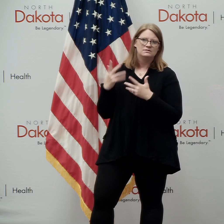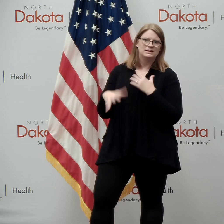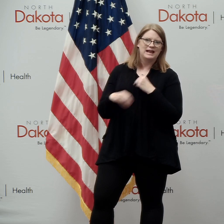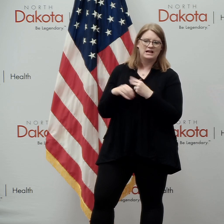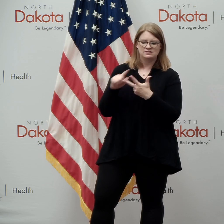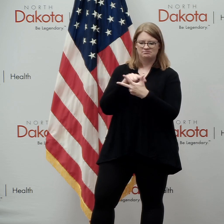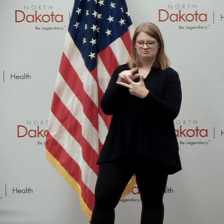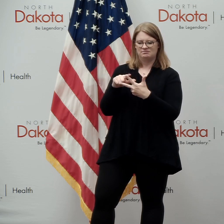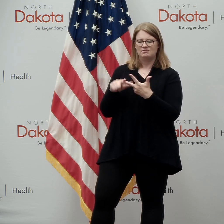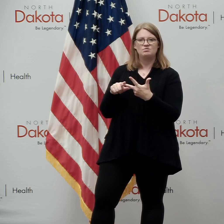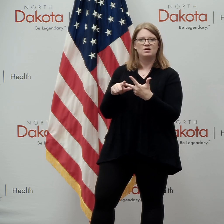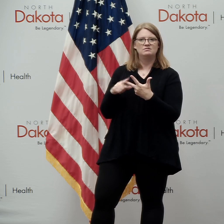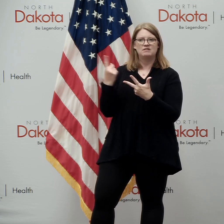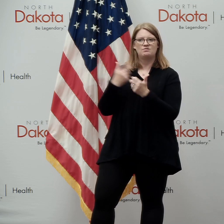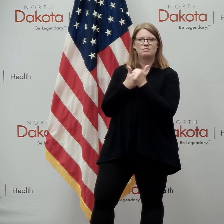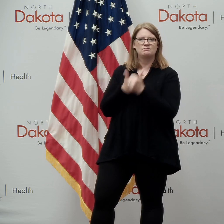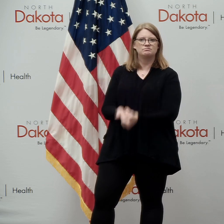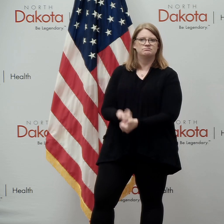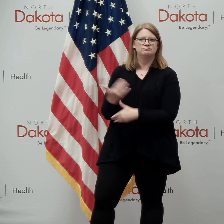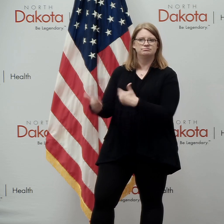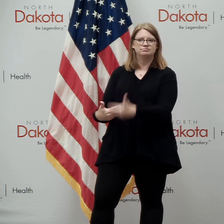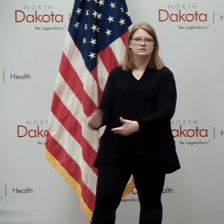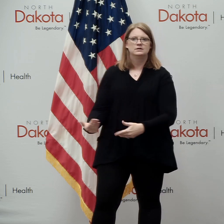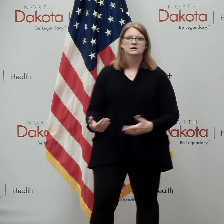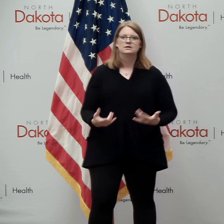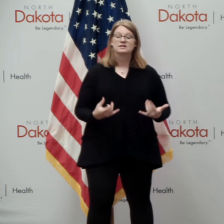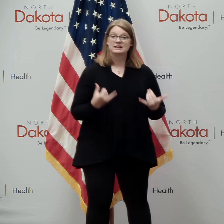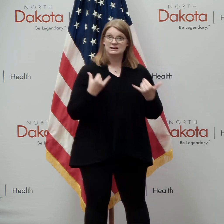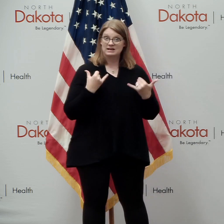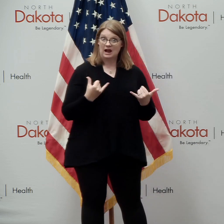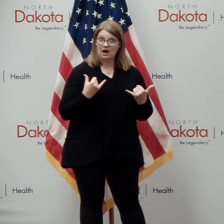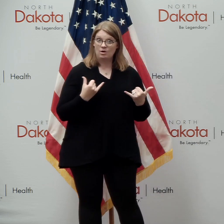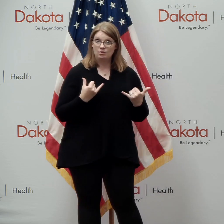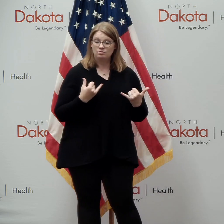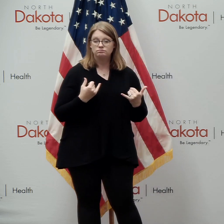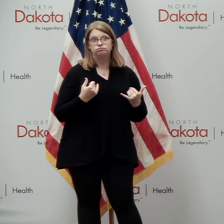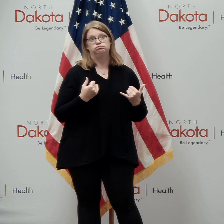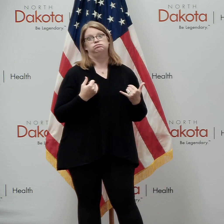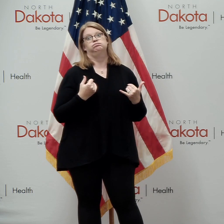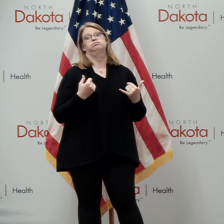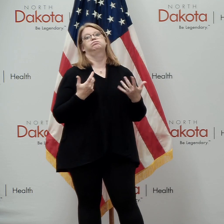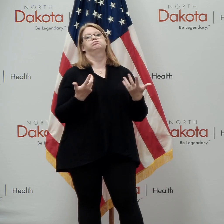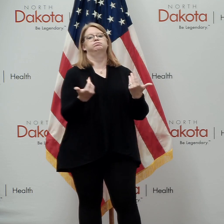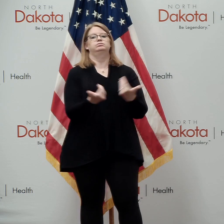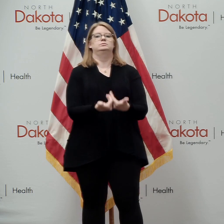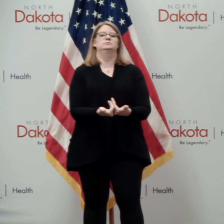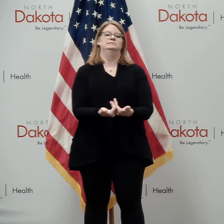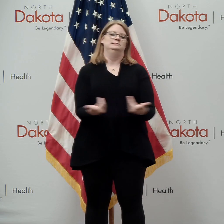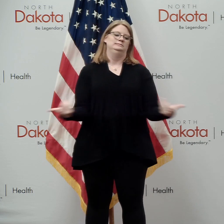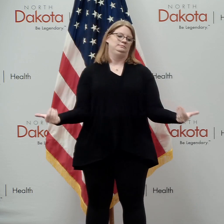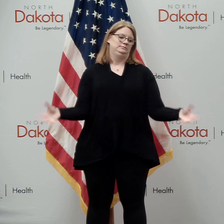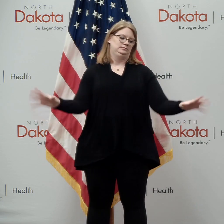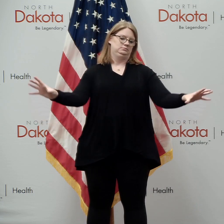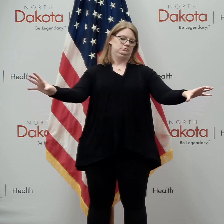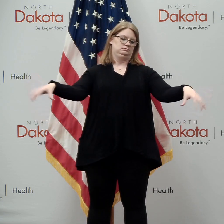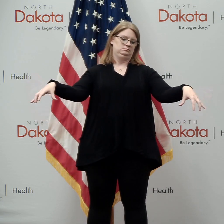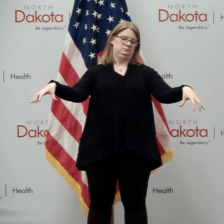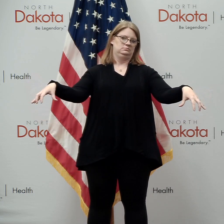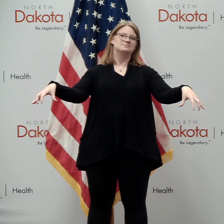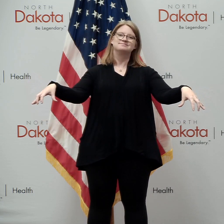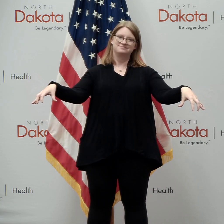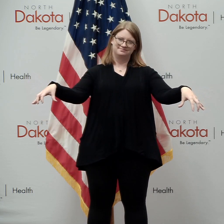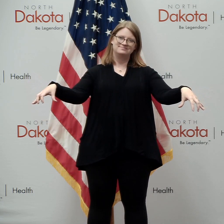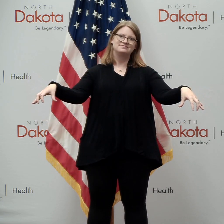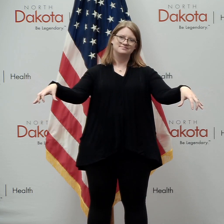3 networks, everybody complies, away you go. Now it's, you've got, giant divides in our country about